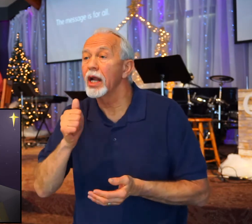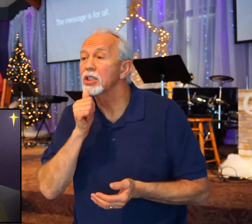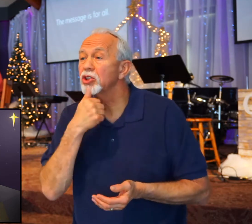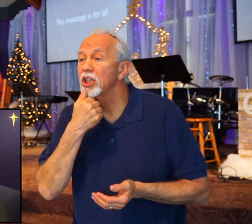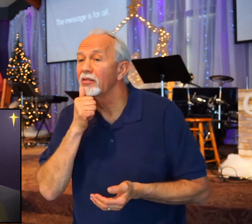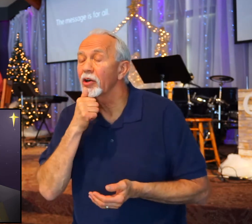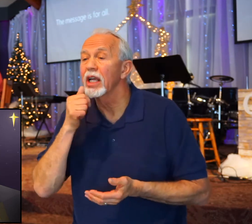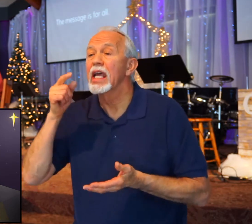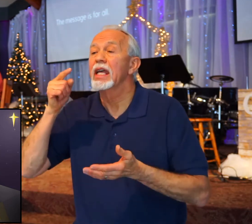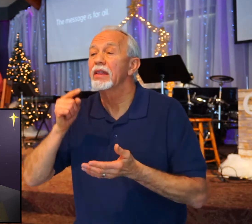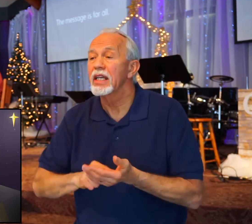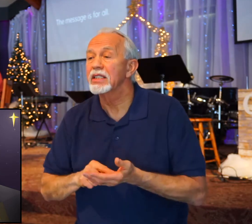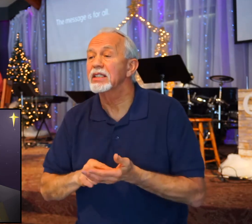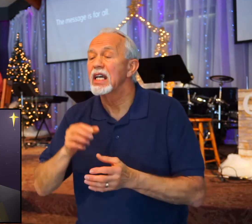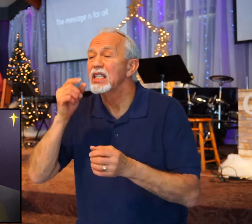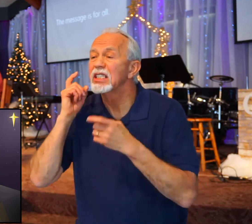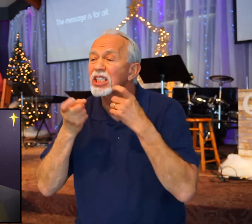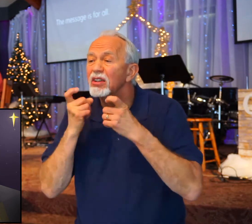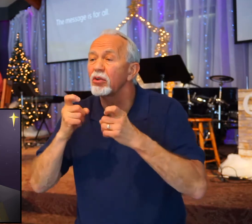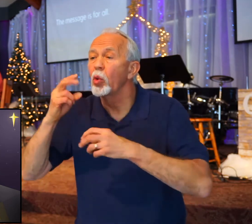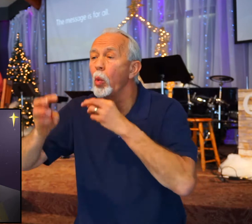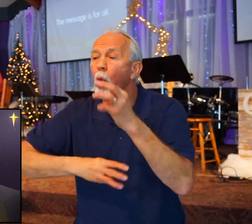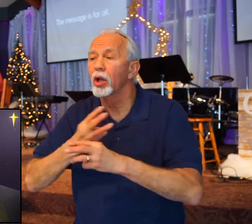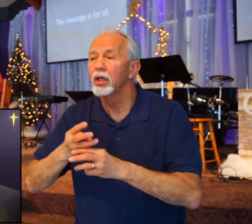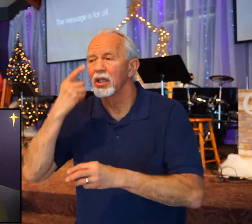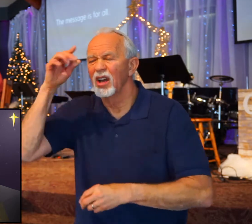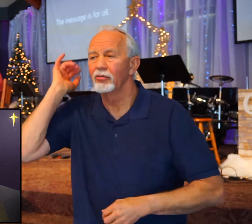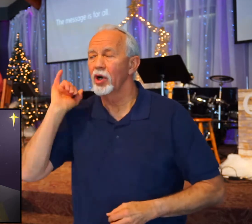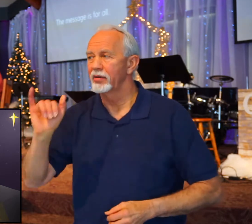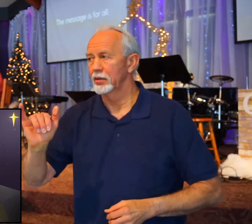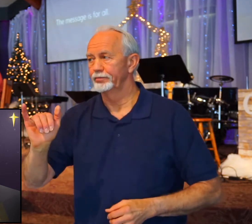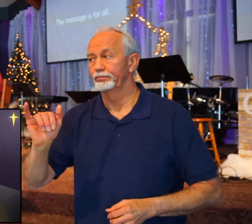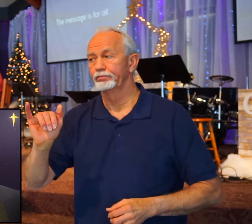suffer this sinful world forever.